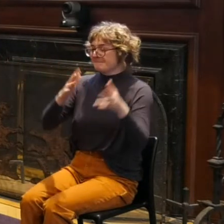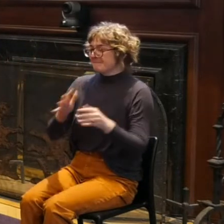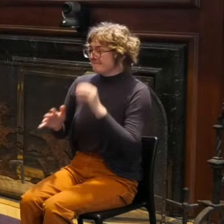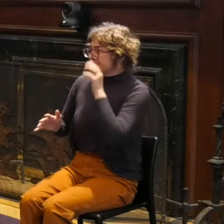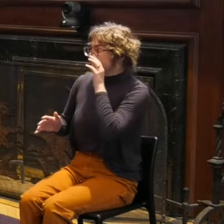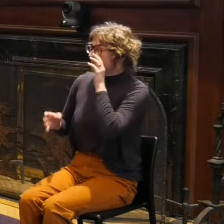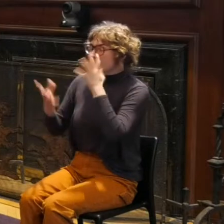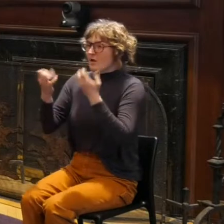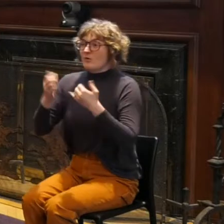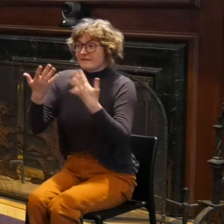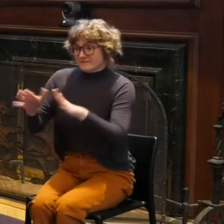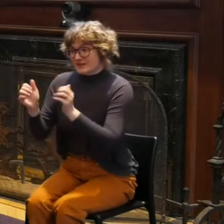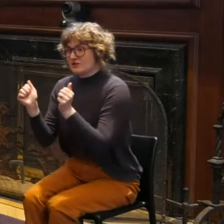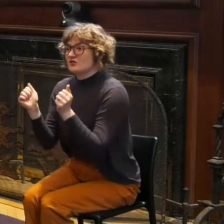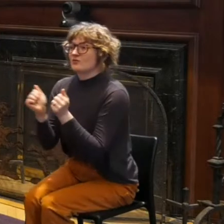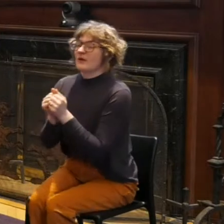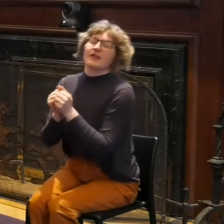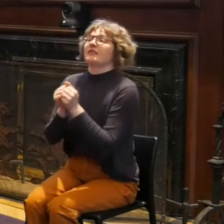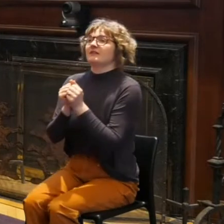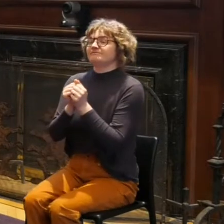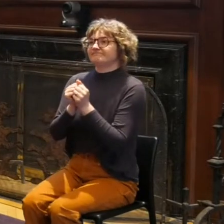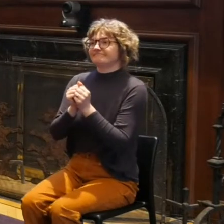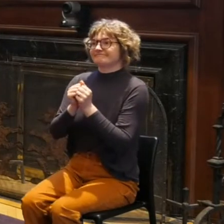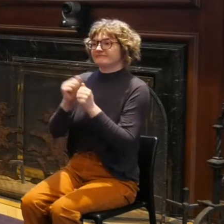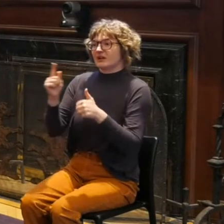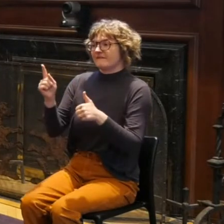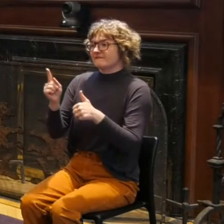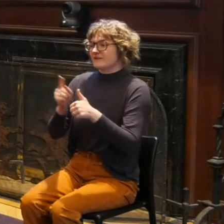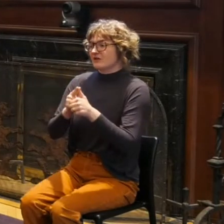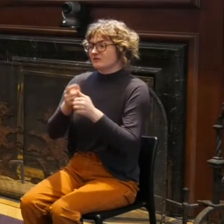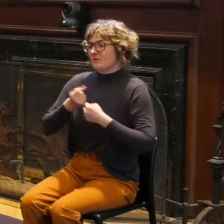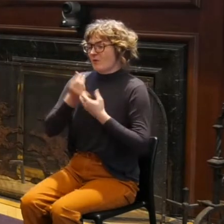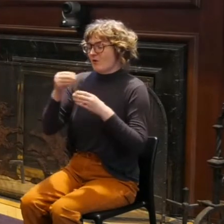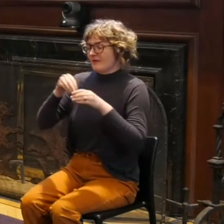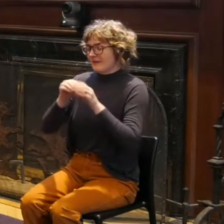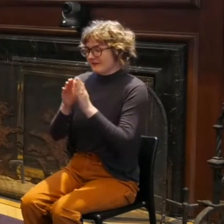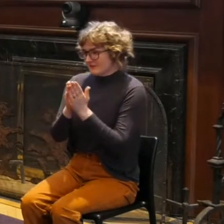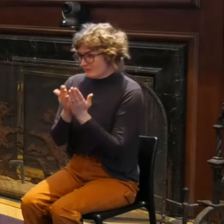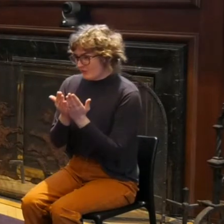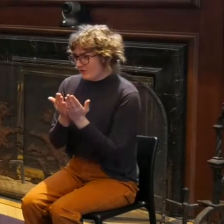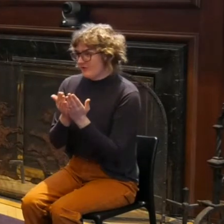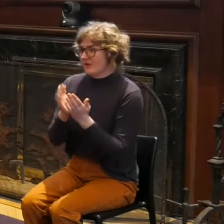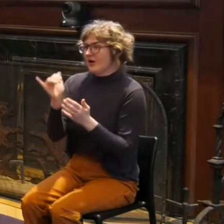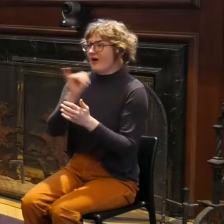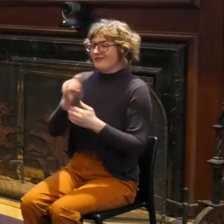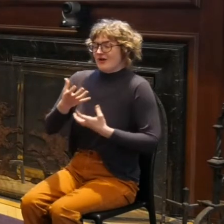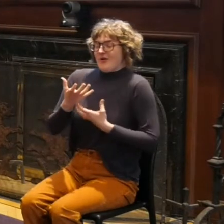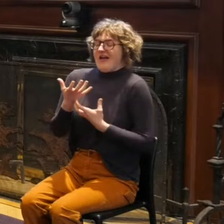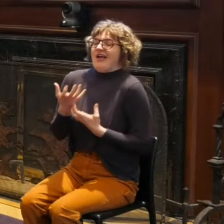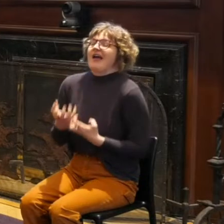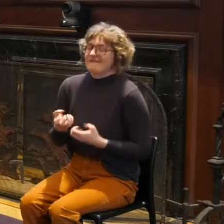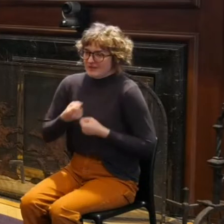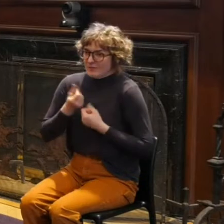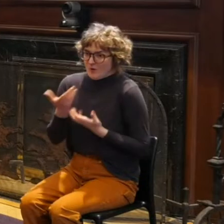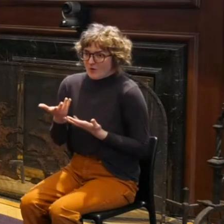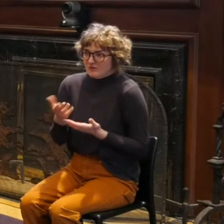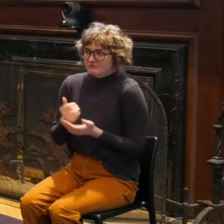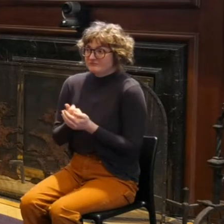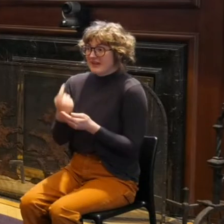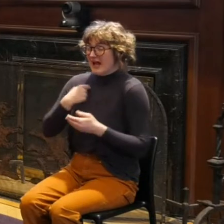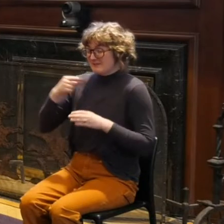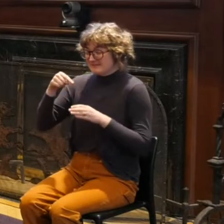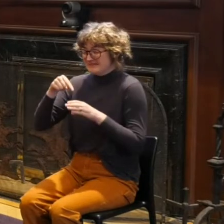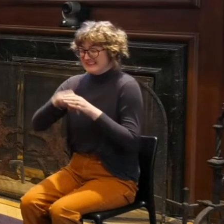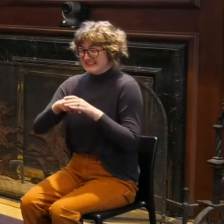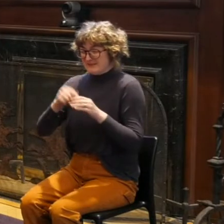I want to finish with what is the title poem of this book, and it's also a kind of a heavy poem. I'm a deep